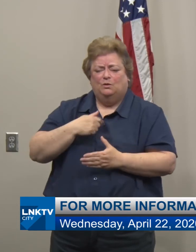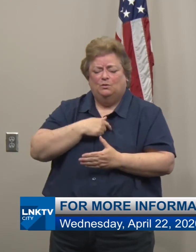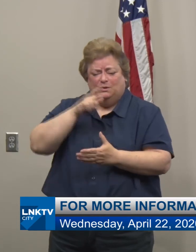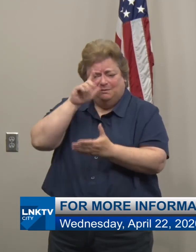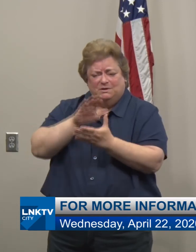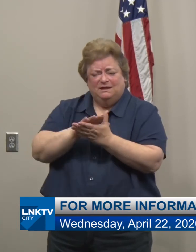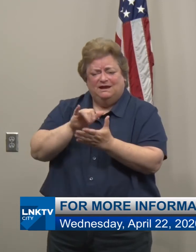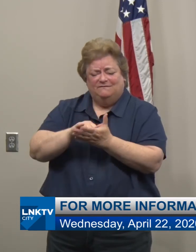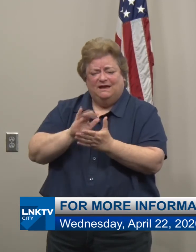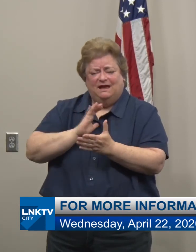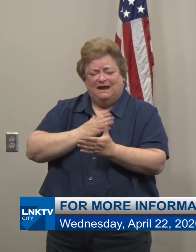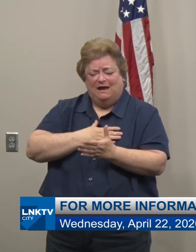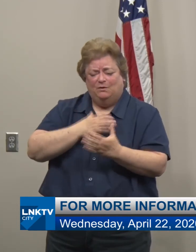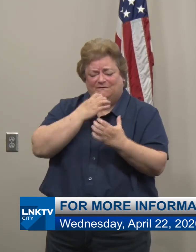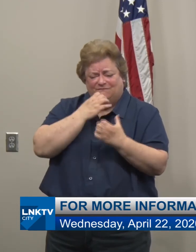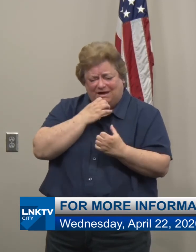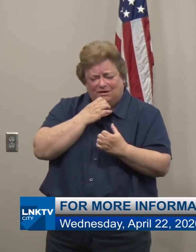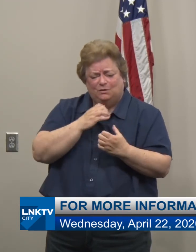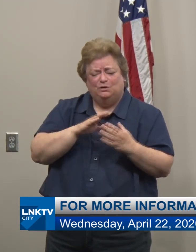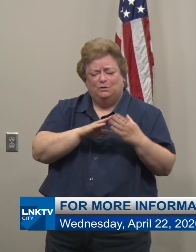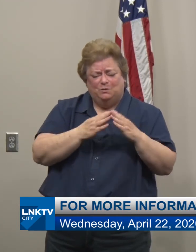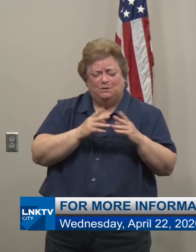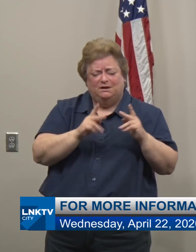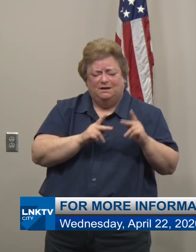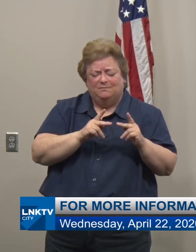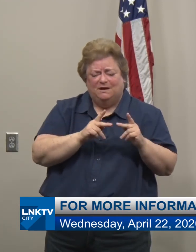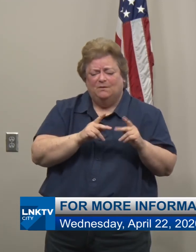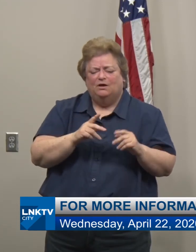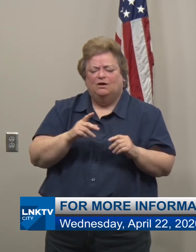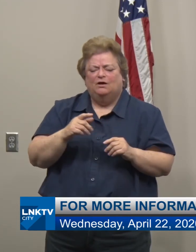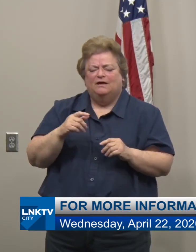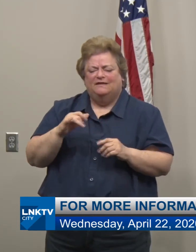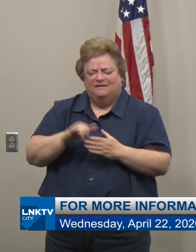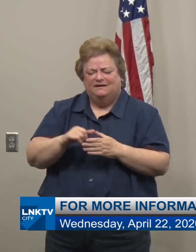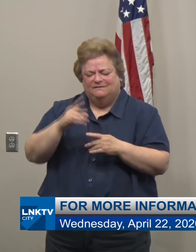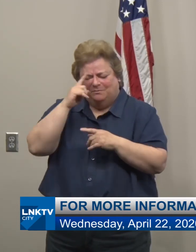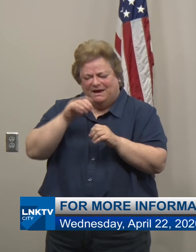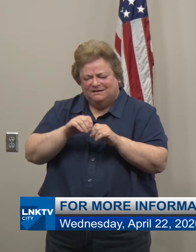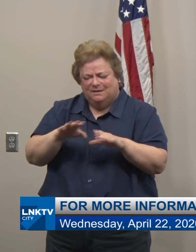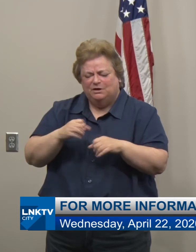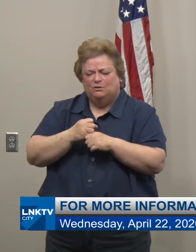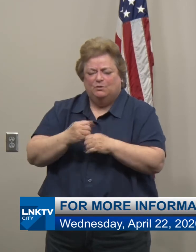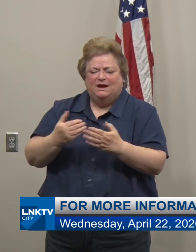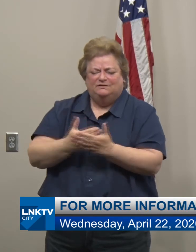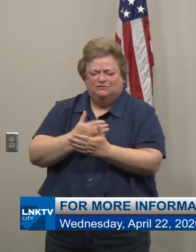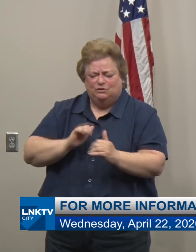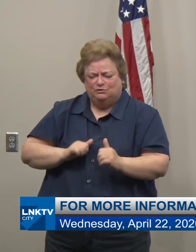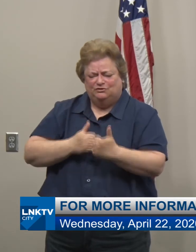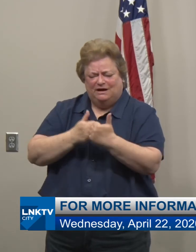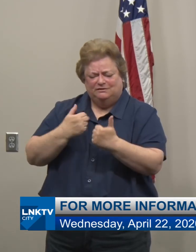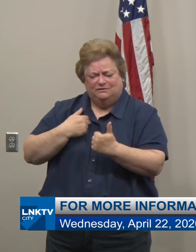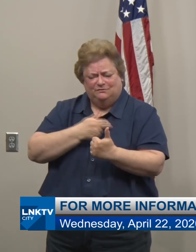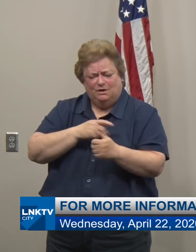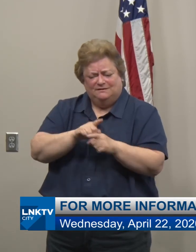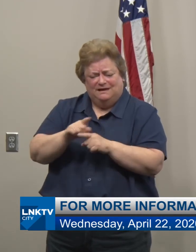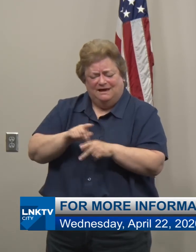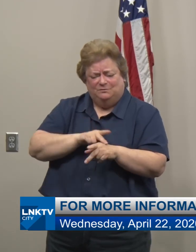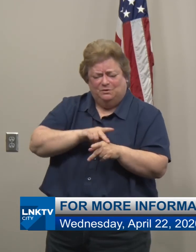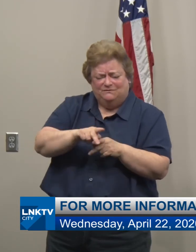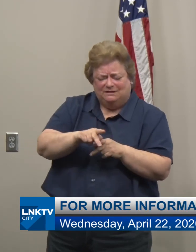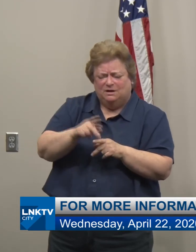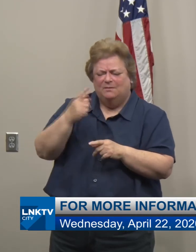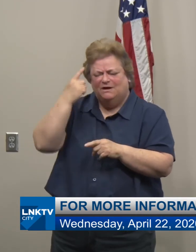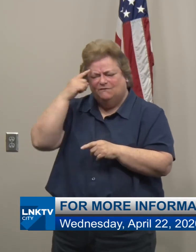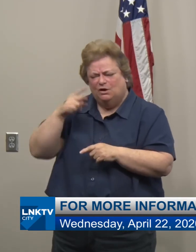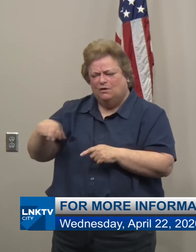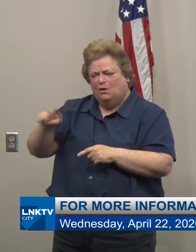our valued community partners, that this pandemic creates new and difficult challenges for us as professionals, but more importantly for those who are vulnerable